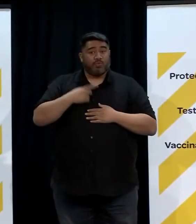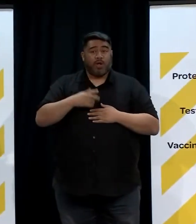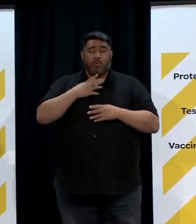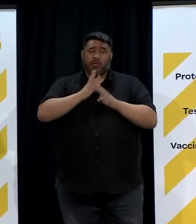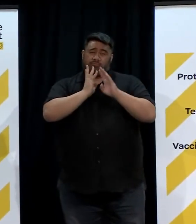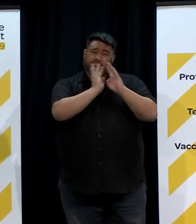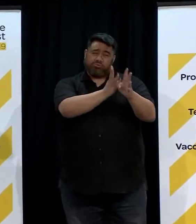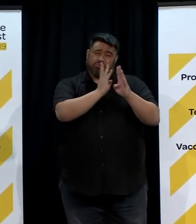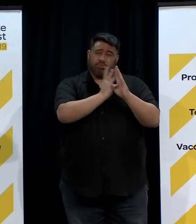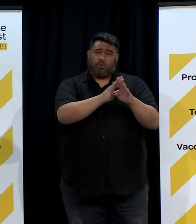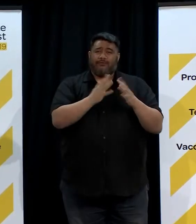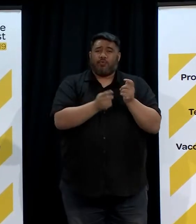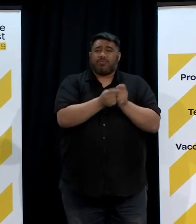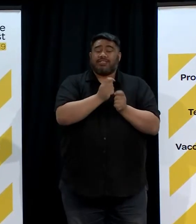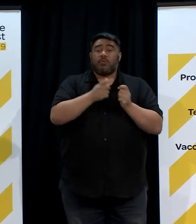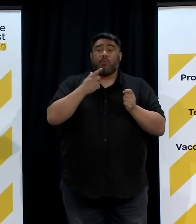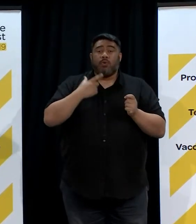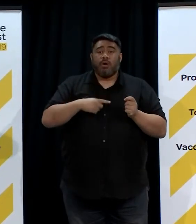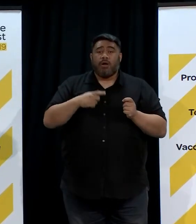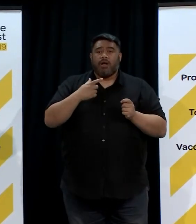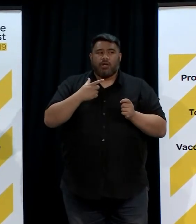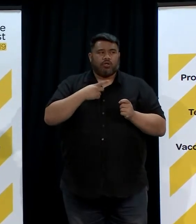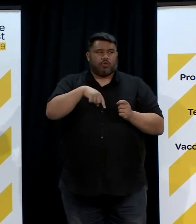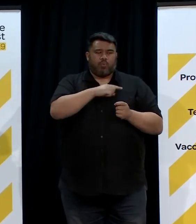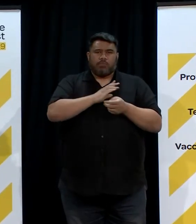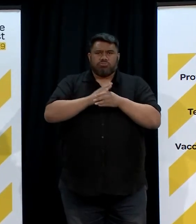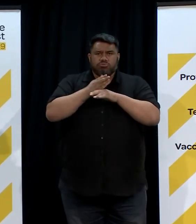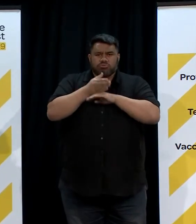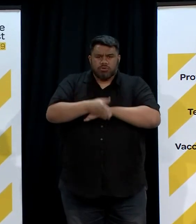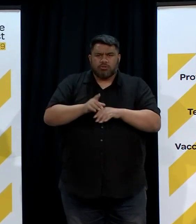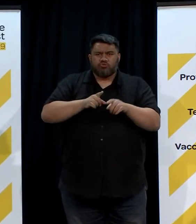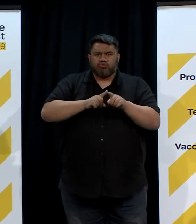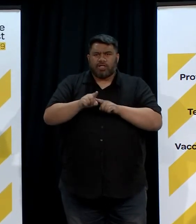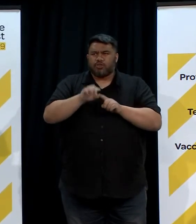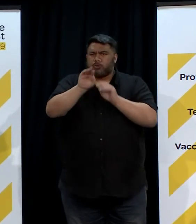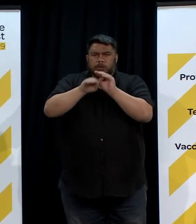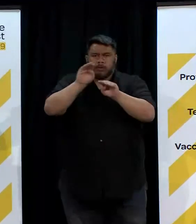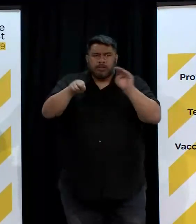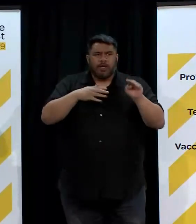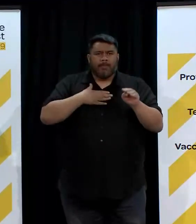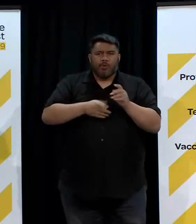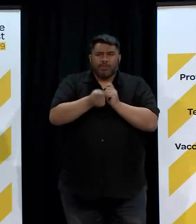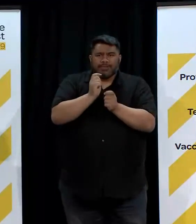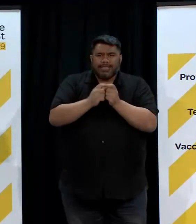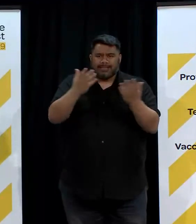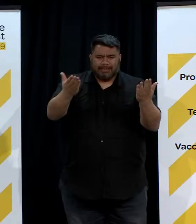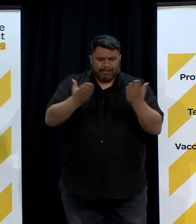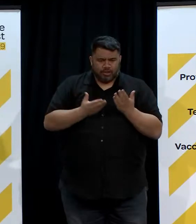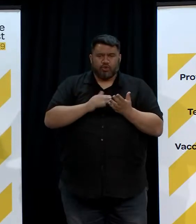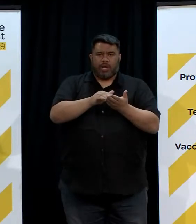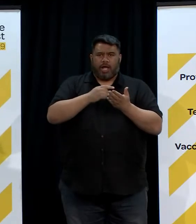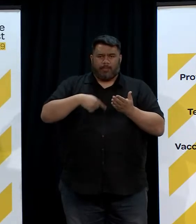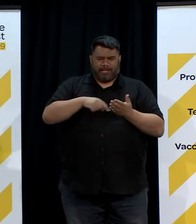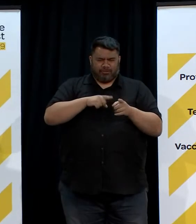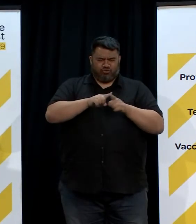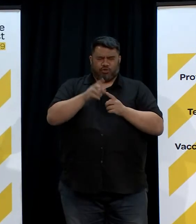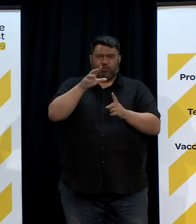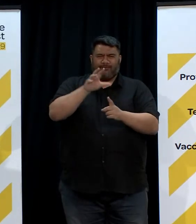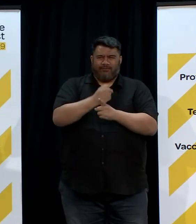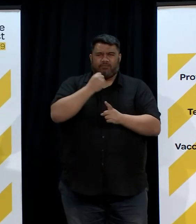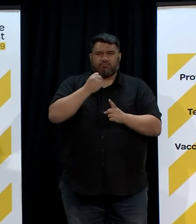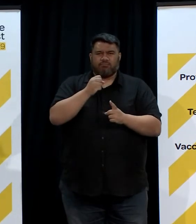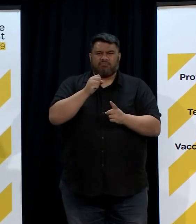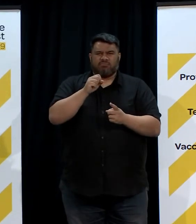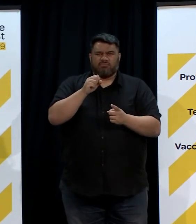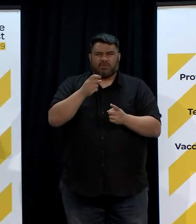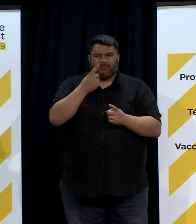numbers coming through, is because there has been an effort to push out and do more testing. As the work is done each day, as